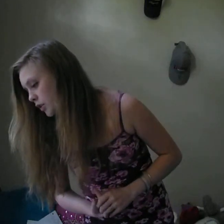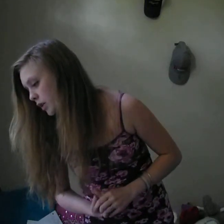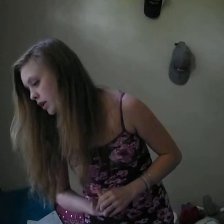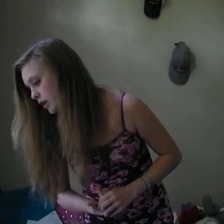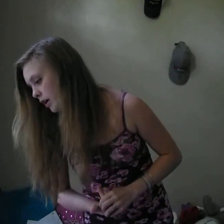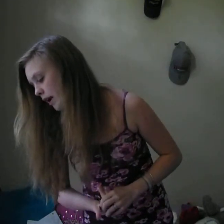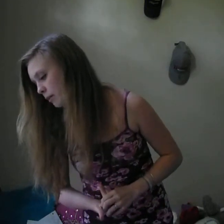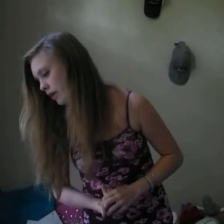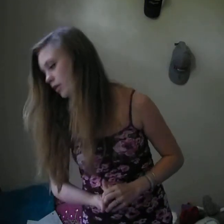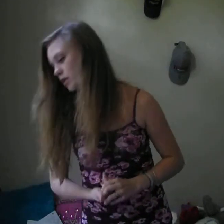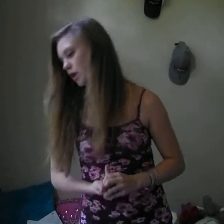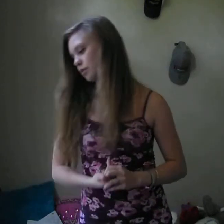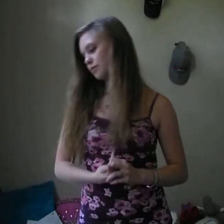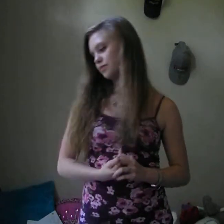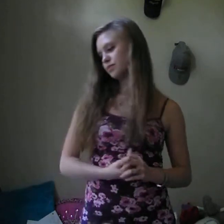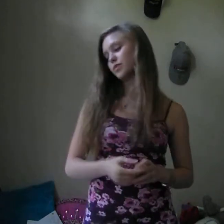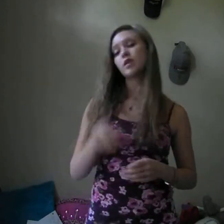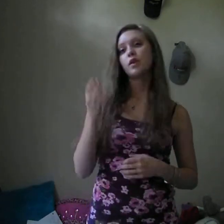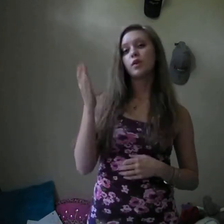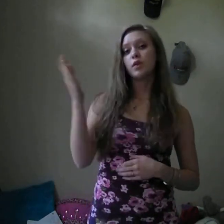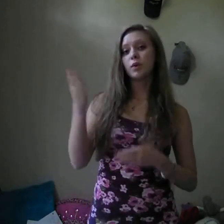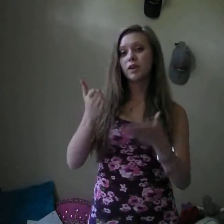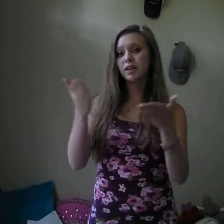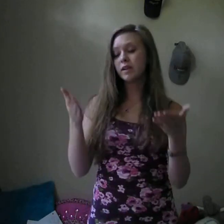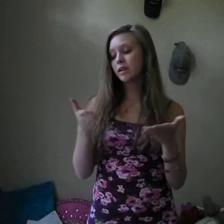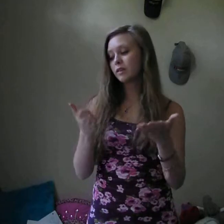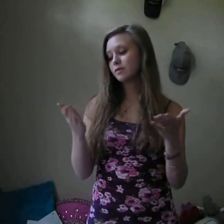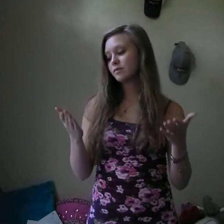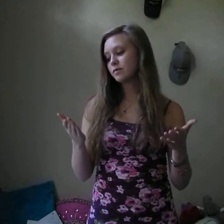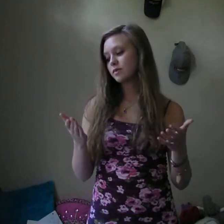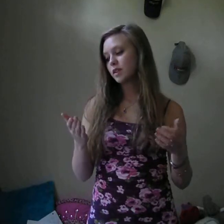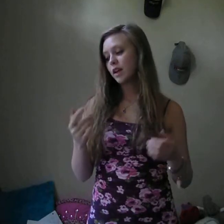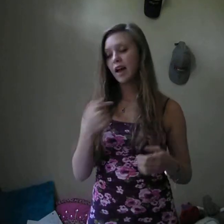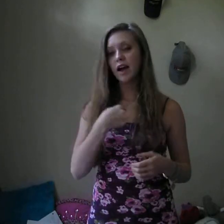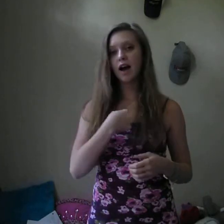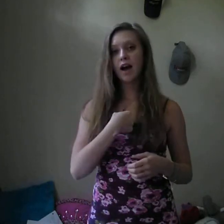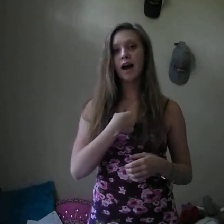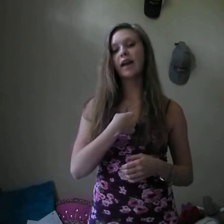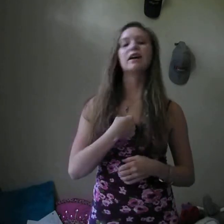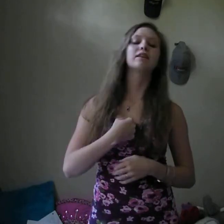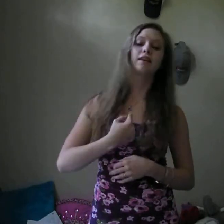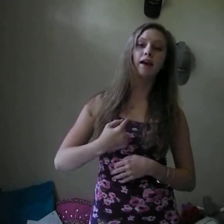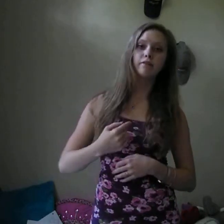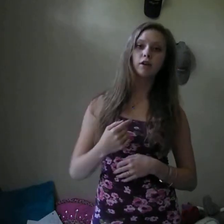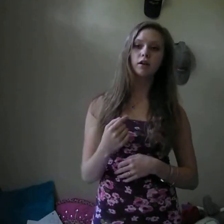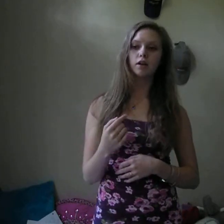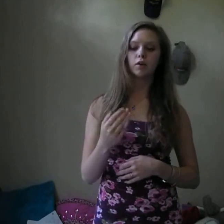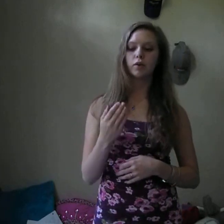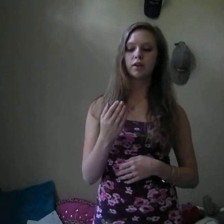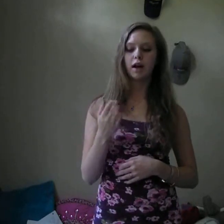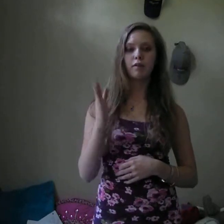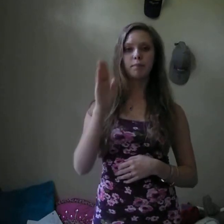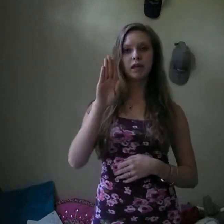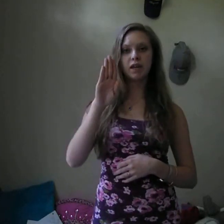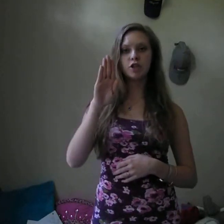You're here and I'm never alone. You're here, I never. You're going to have a B hand